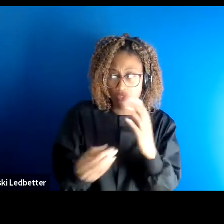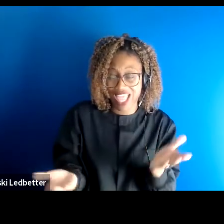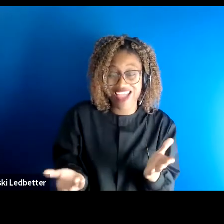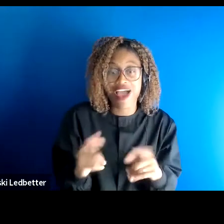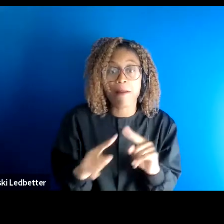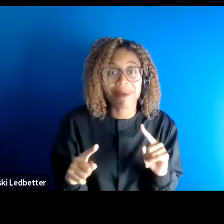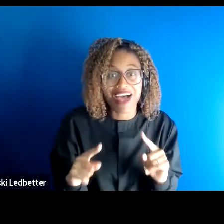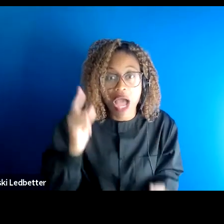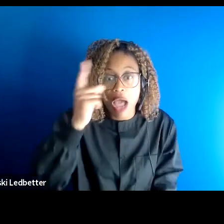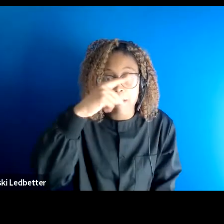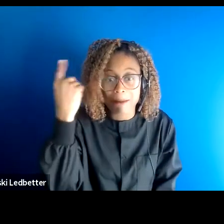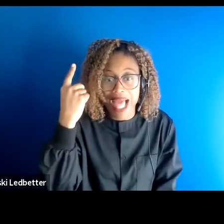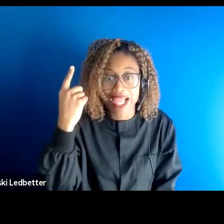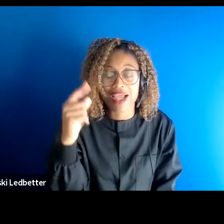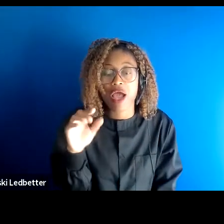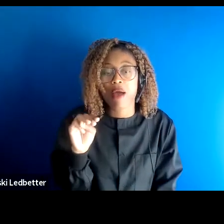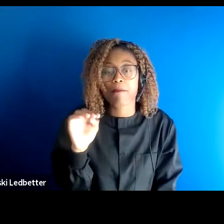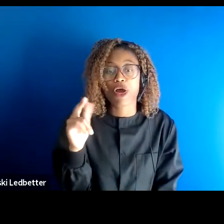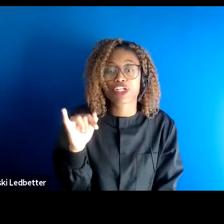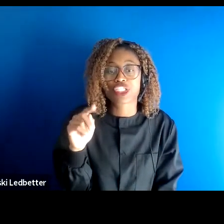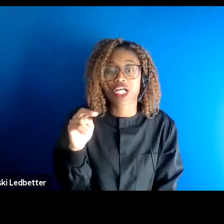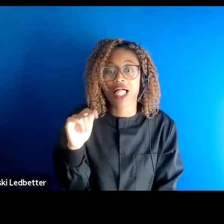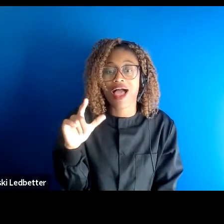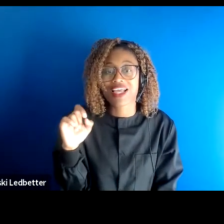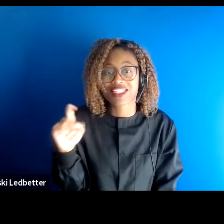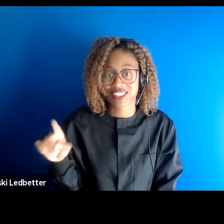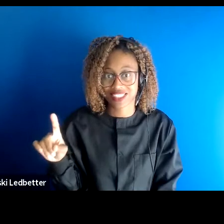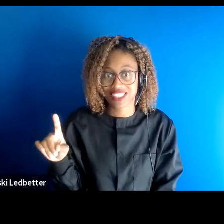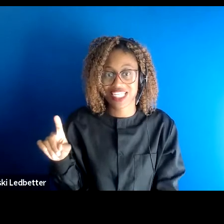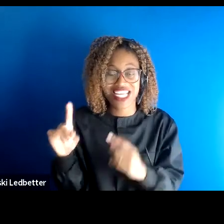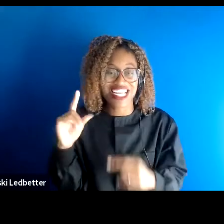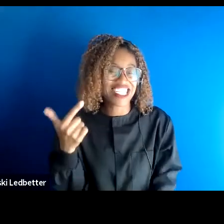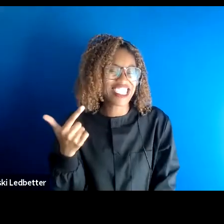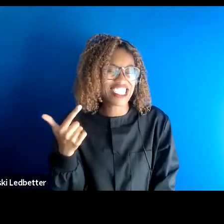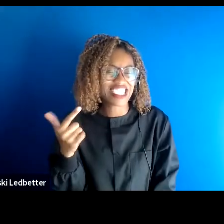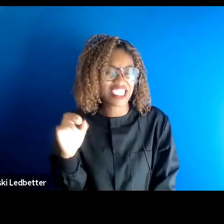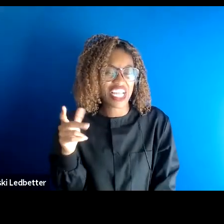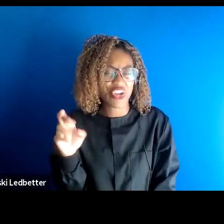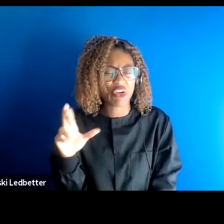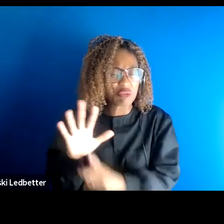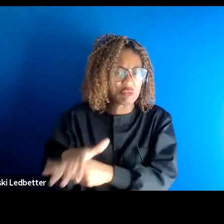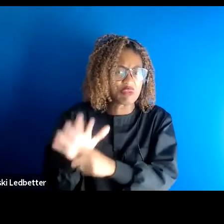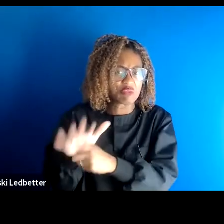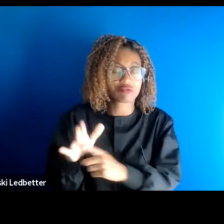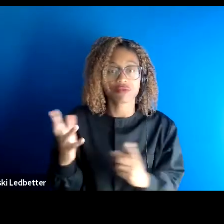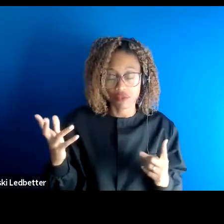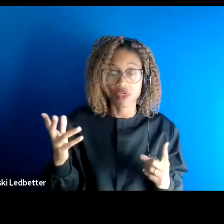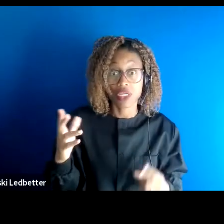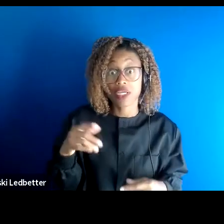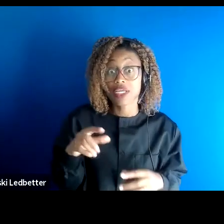Black marginalized genders, particularly as it's shared in the documents from Kimberly Crenshaw, Black